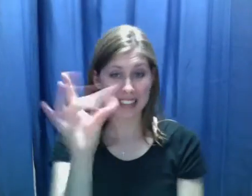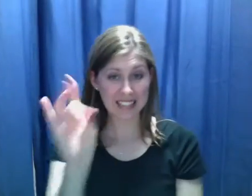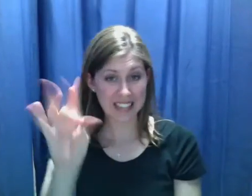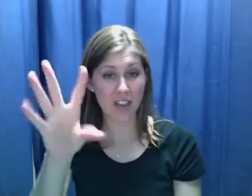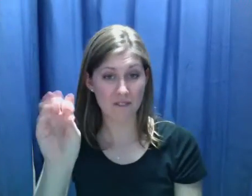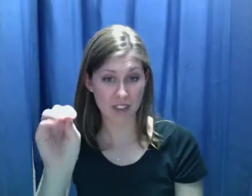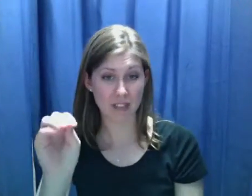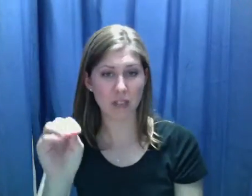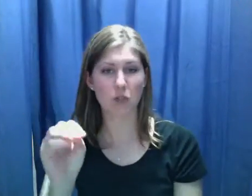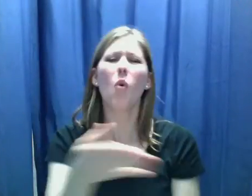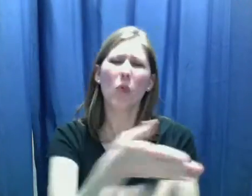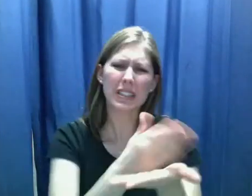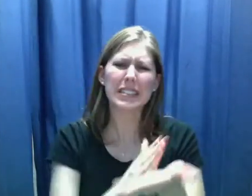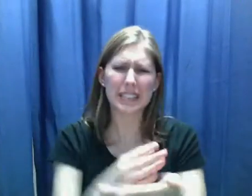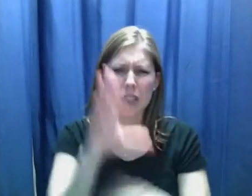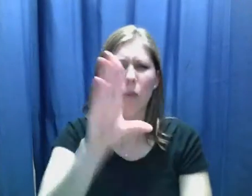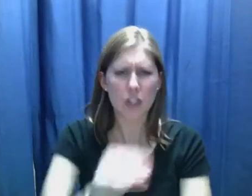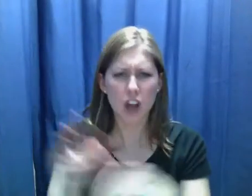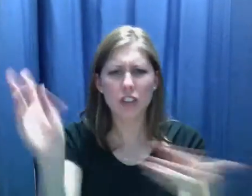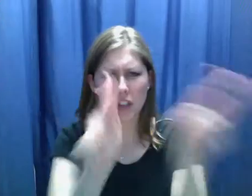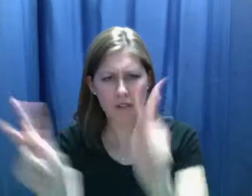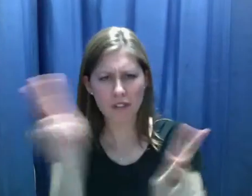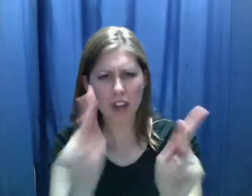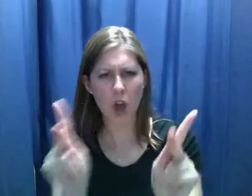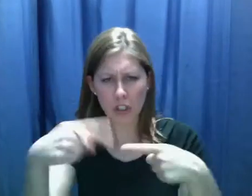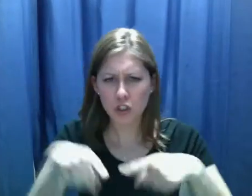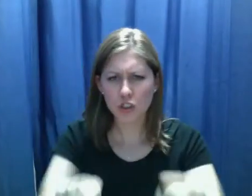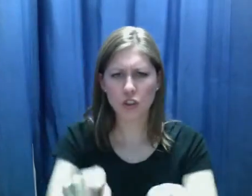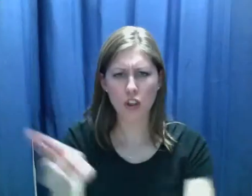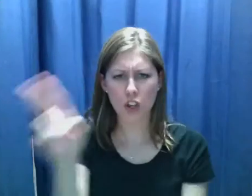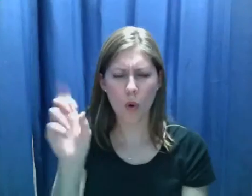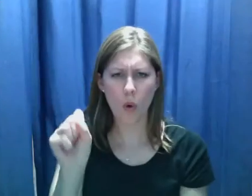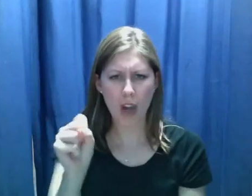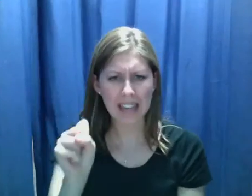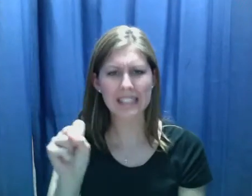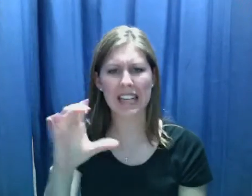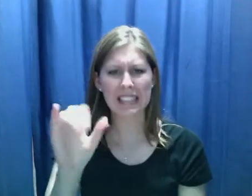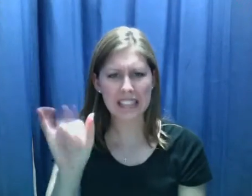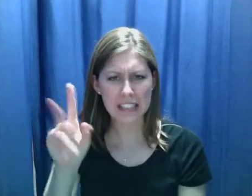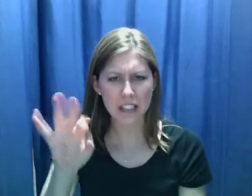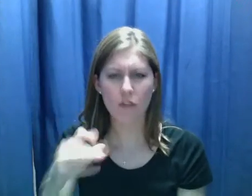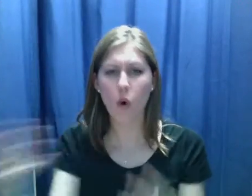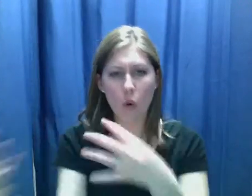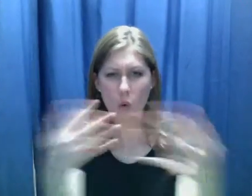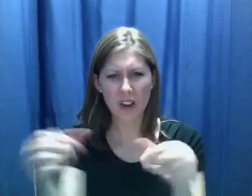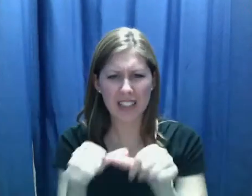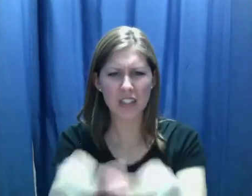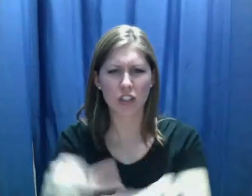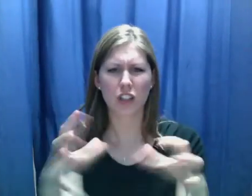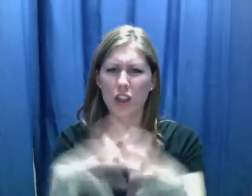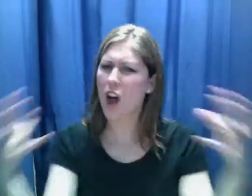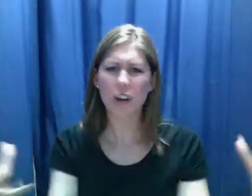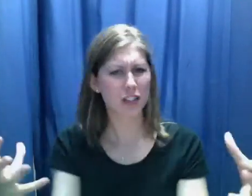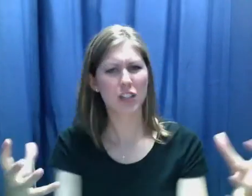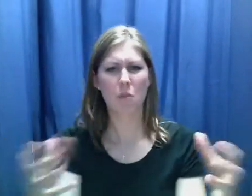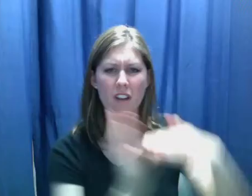of numbers during the U.S. Civil War and continuation of the large number of immigrants during the 1860s, which brought